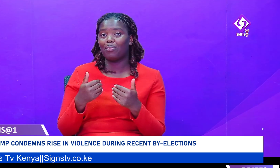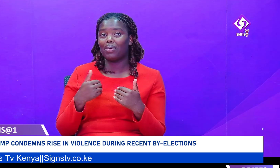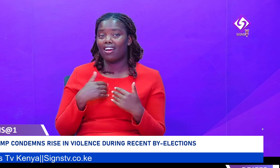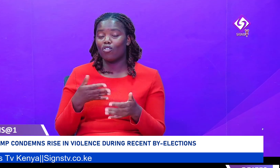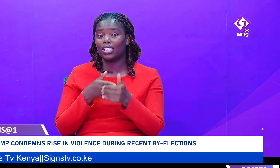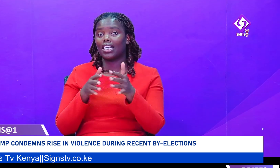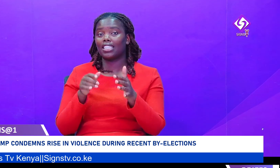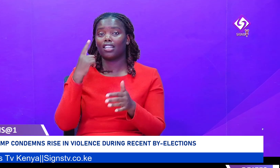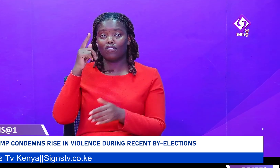Another news.